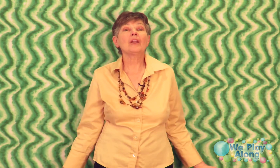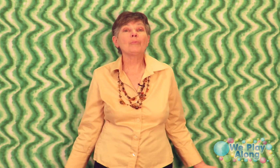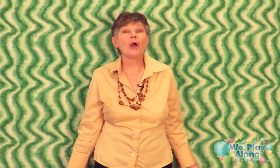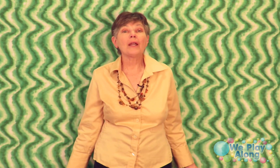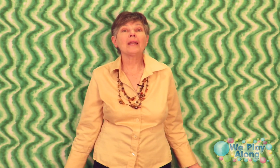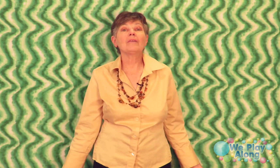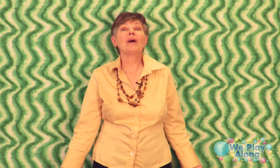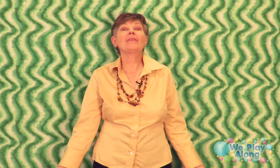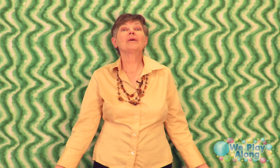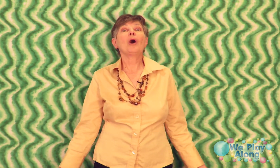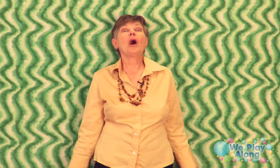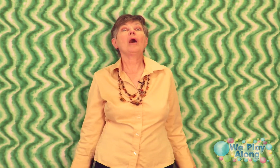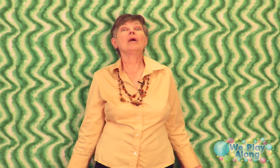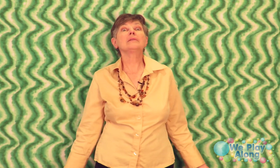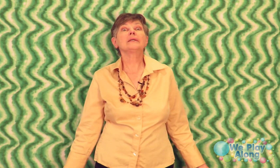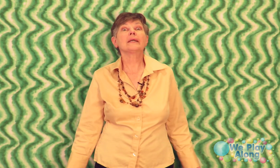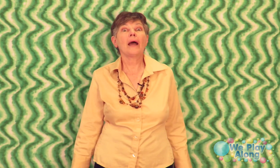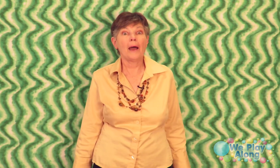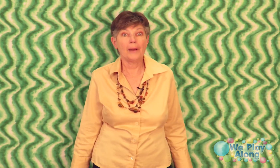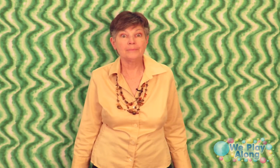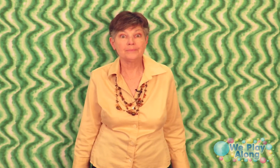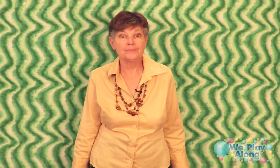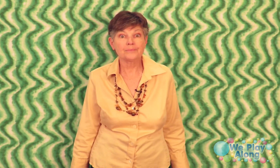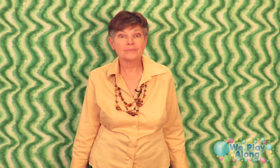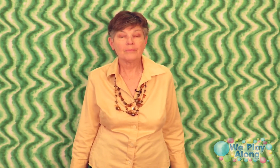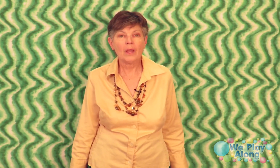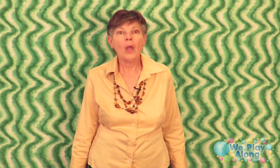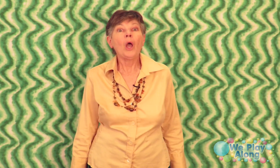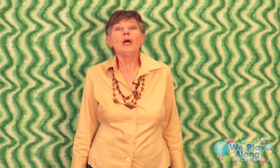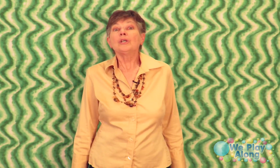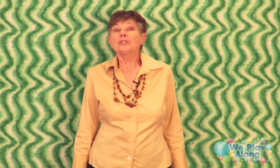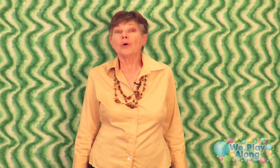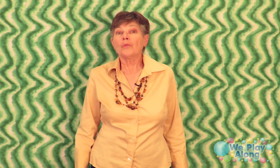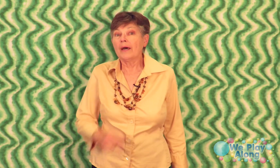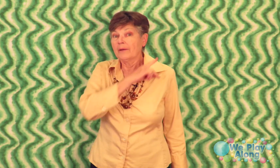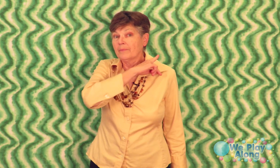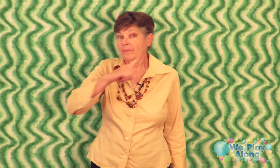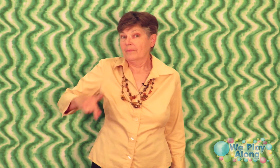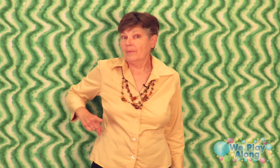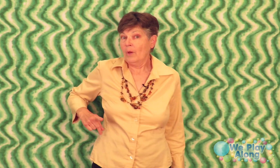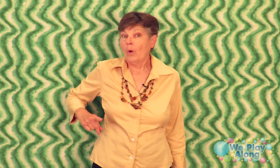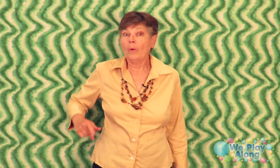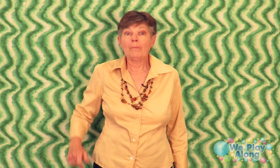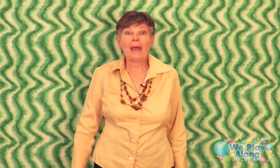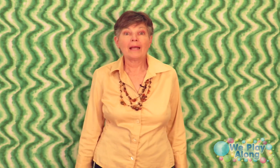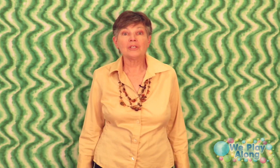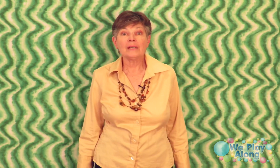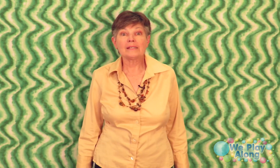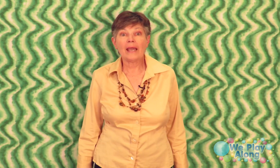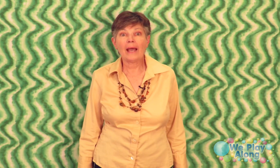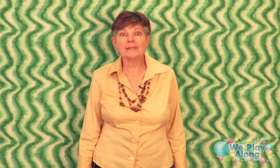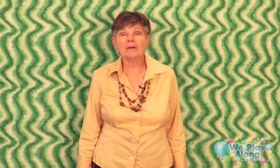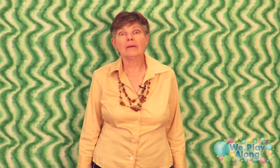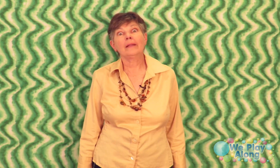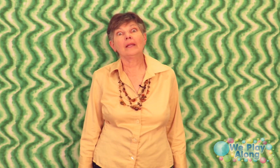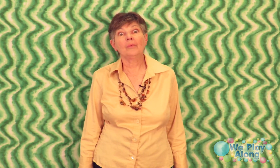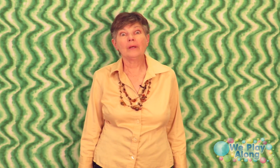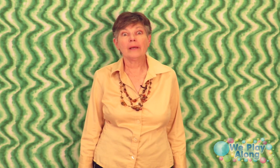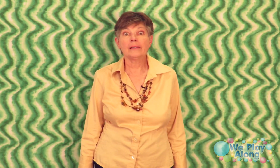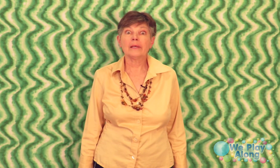a party and invite them all to come. So went back to his castle, and then he realized